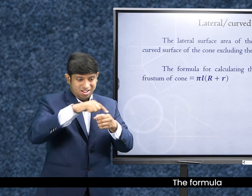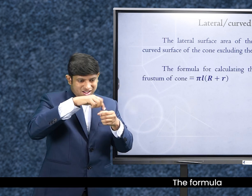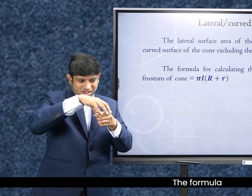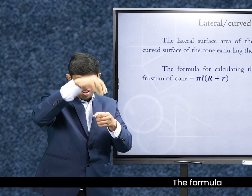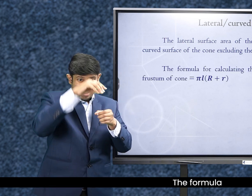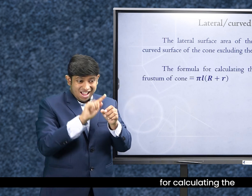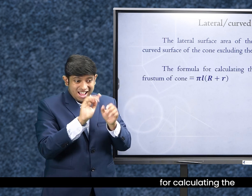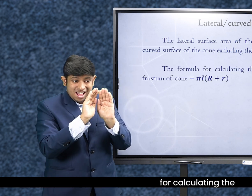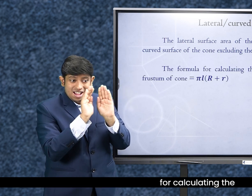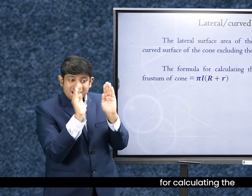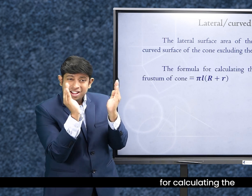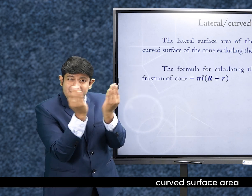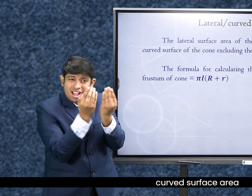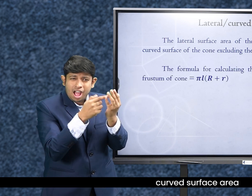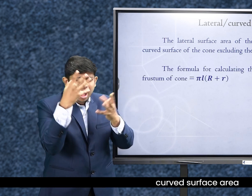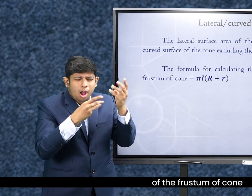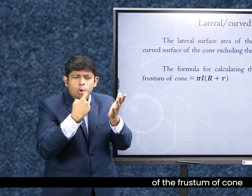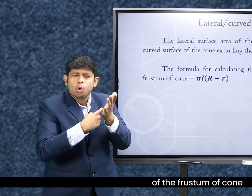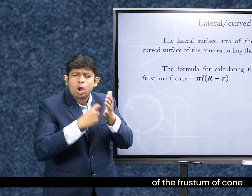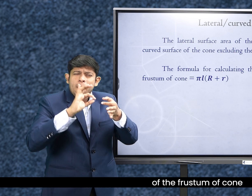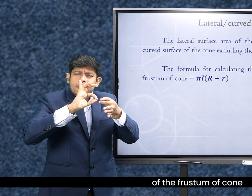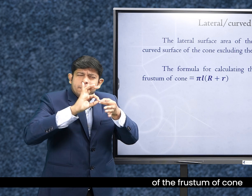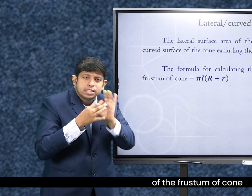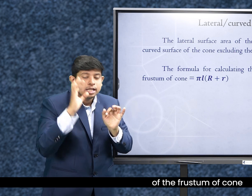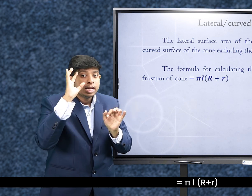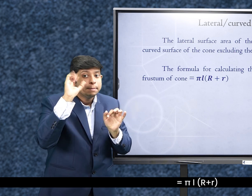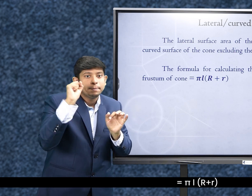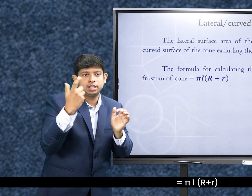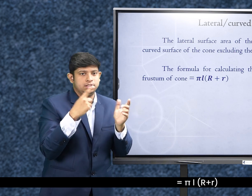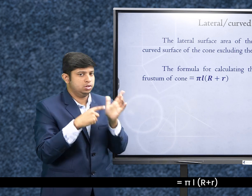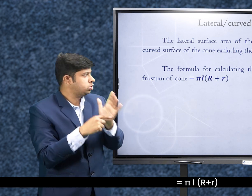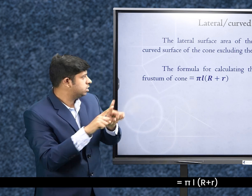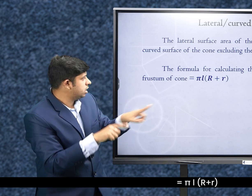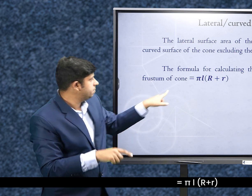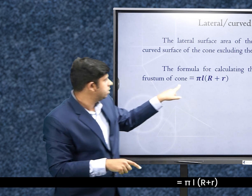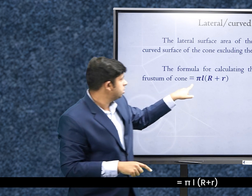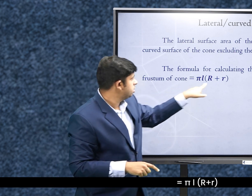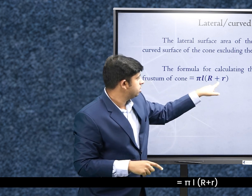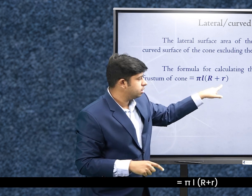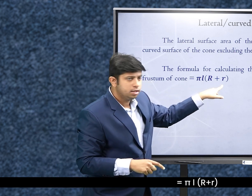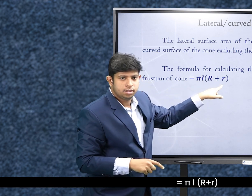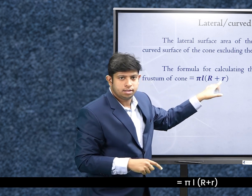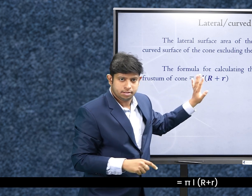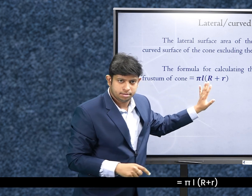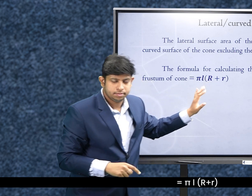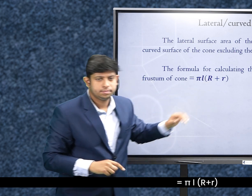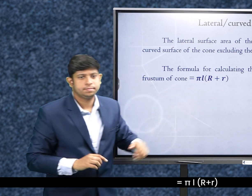The formula for calculating the curved surface area of the frustum of a cone is equal to pi into L into R plus